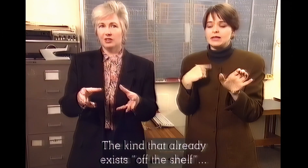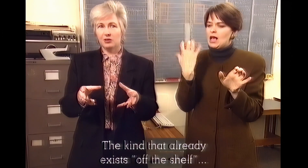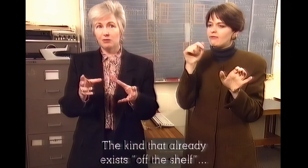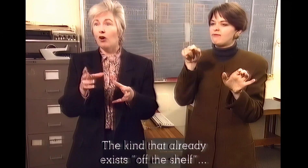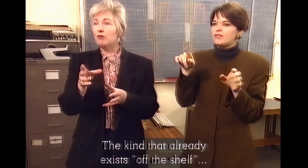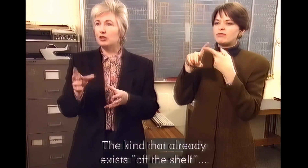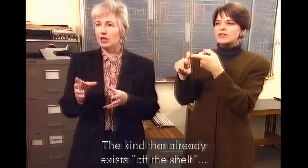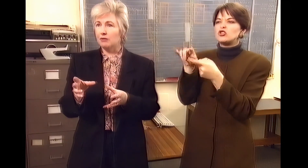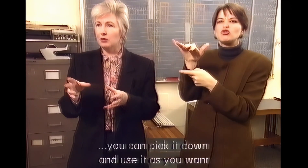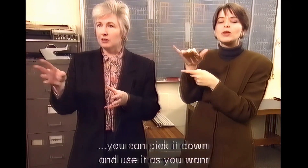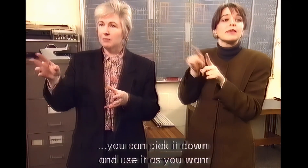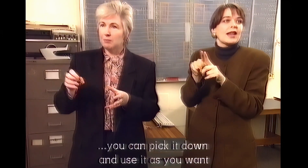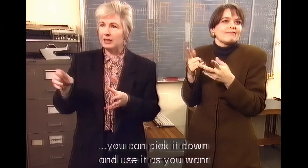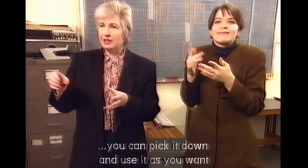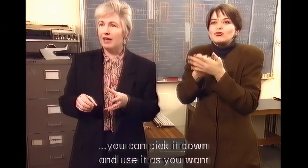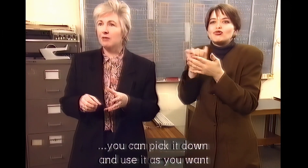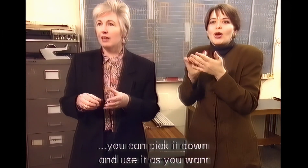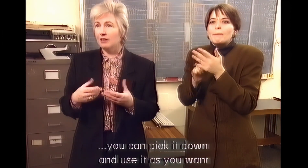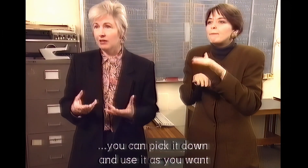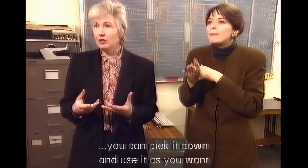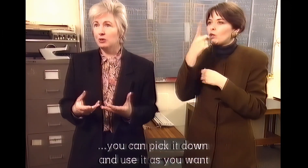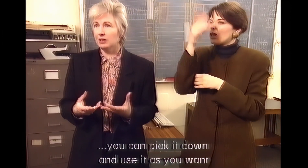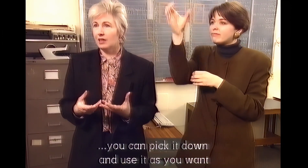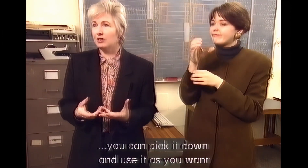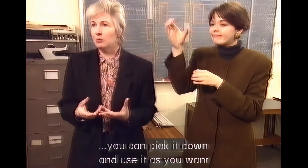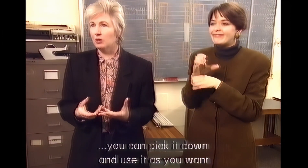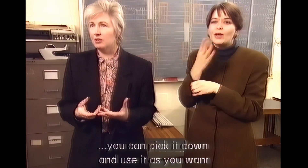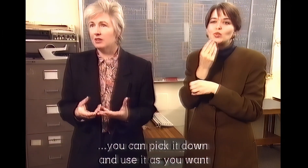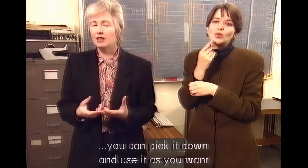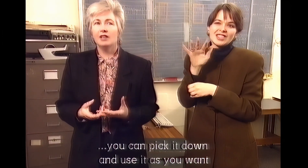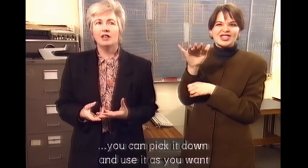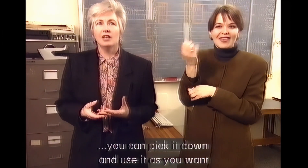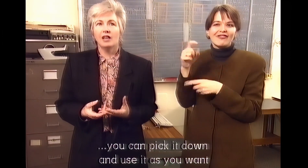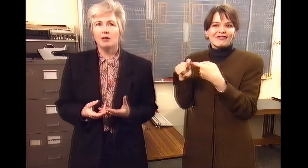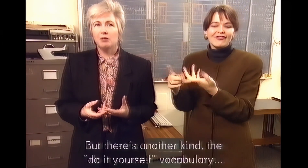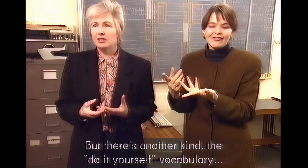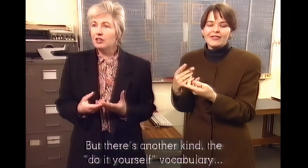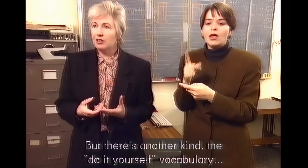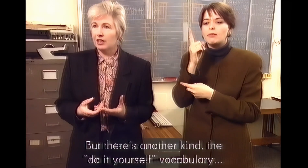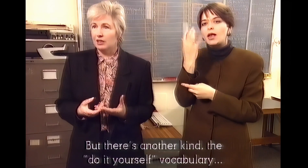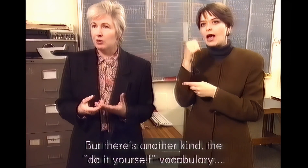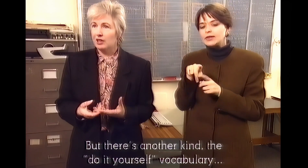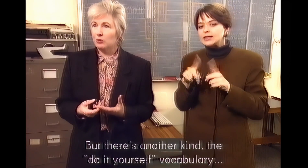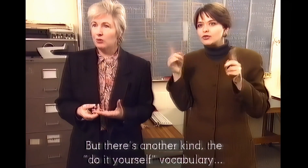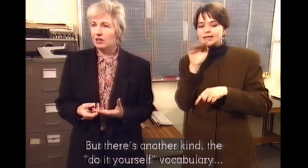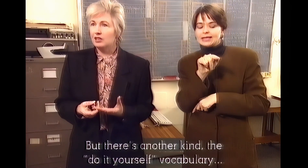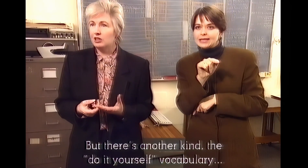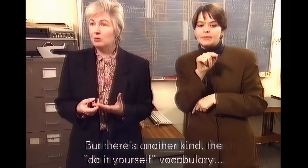sort of off the shelf. You can pick it down and use it as you want. But there's another kind, what I call the